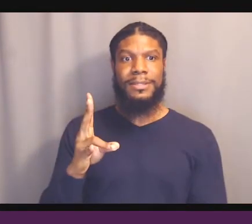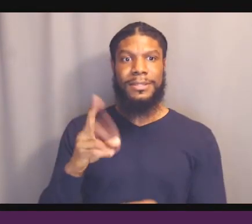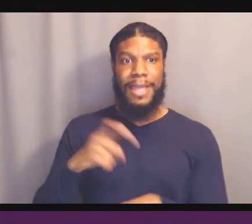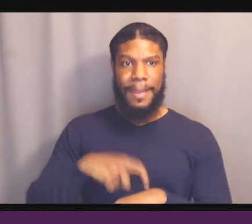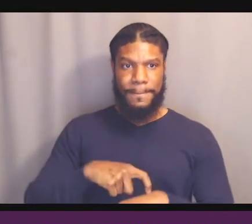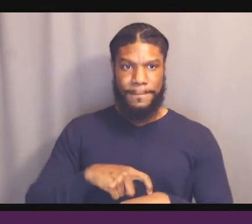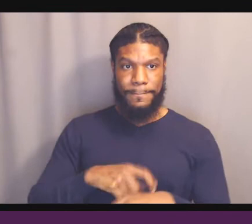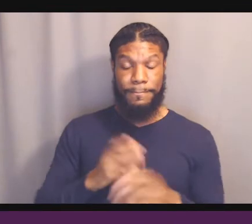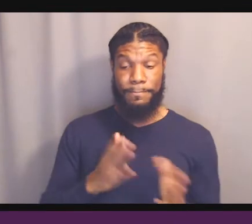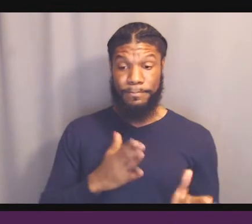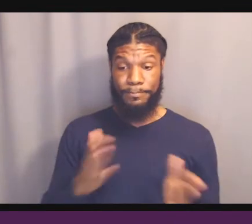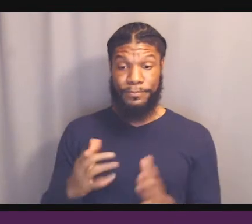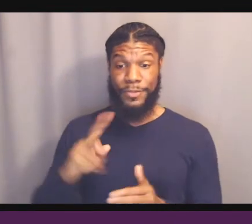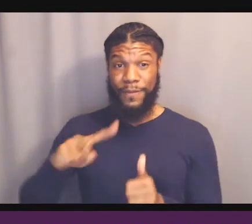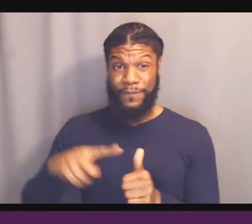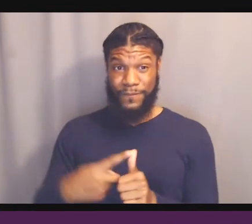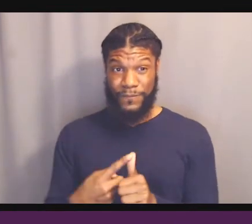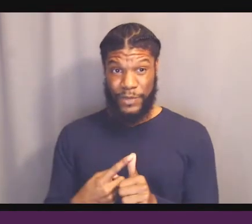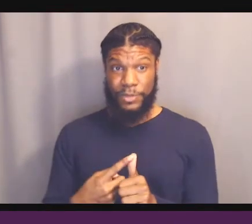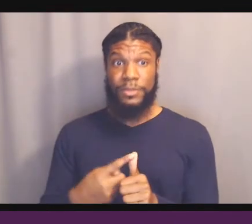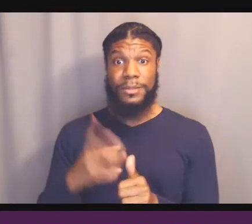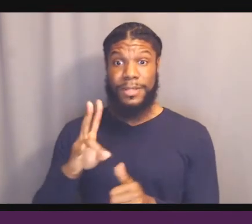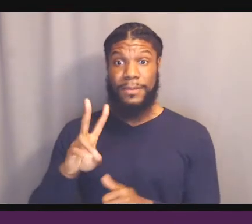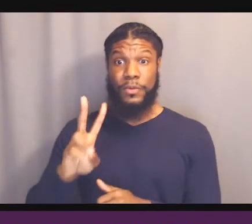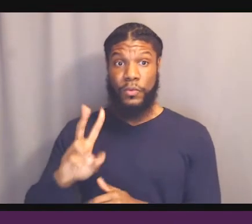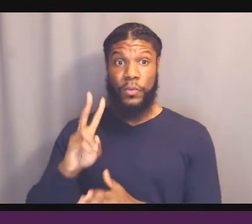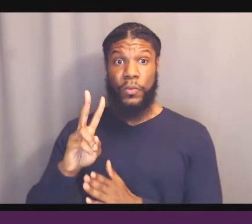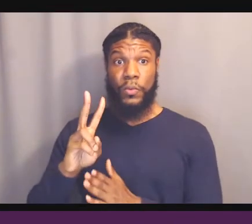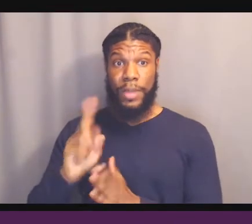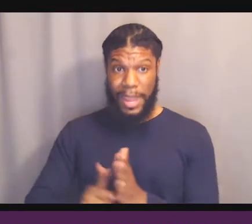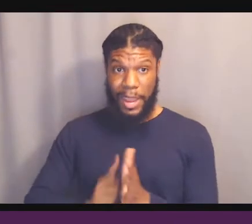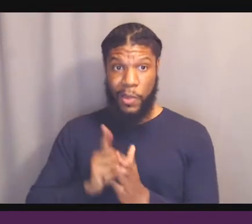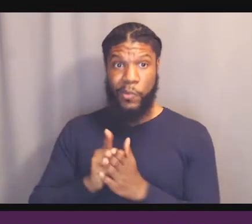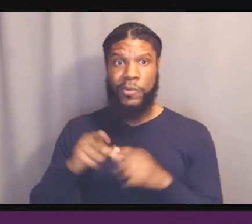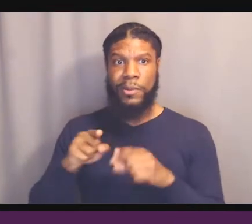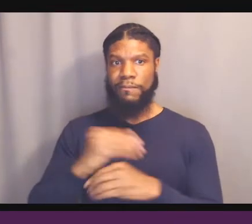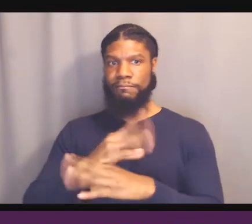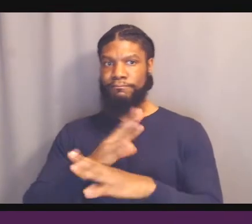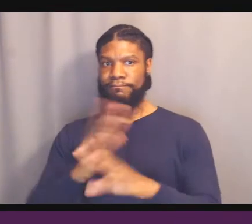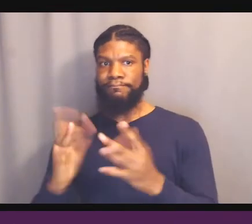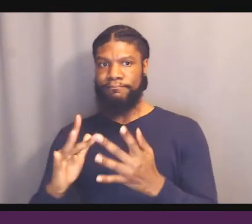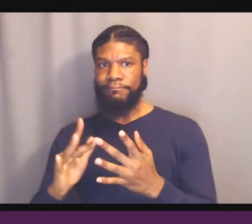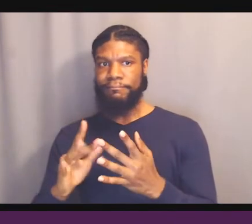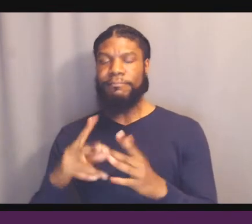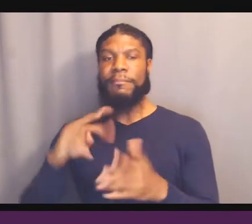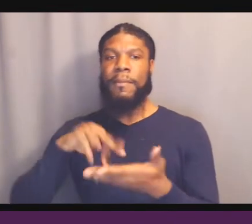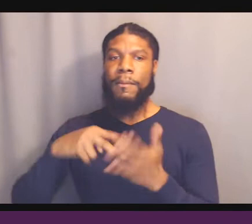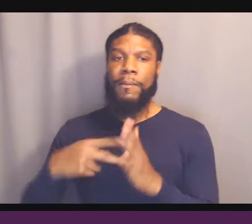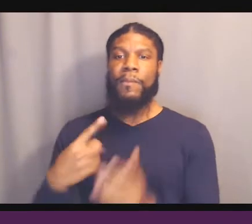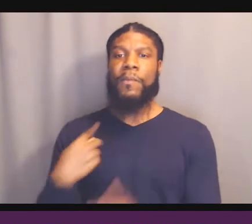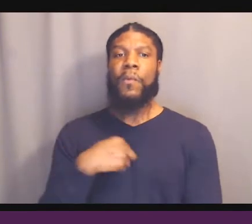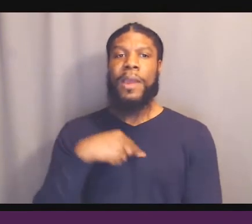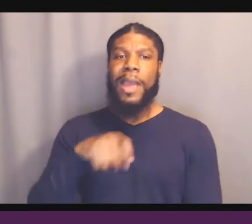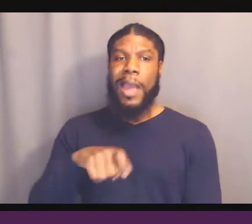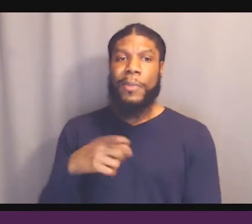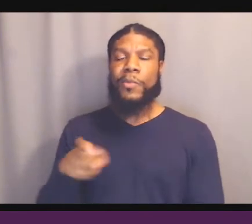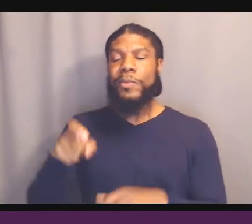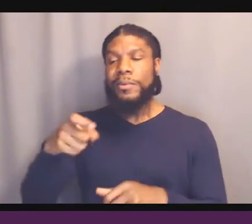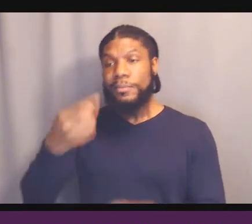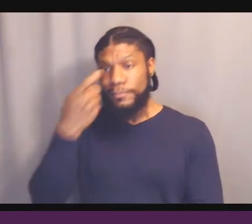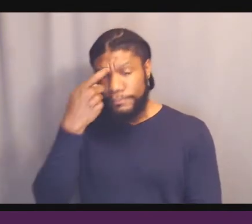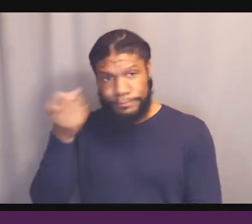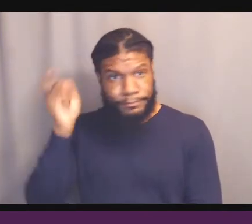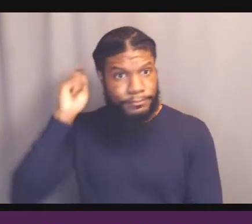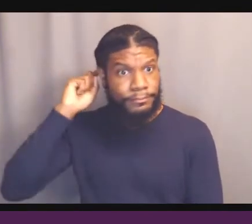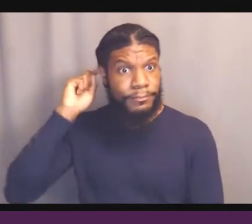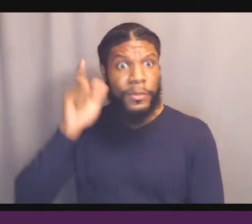hours, we're in virtual space, which means we have to be consciously and consistently cognizant of